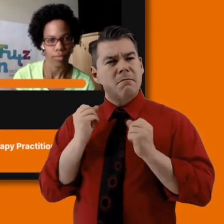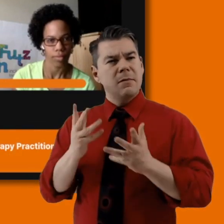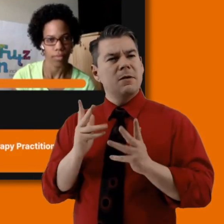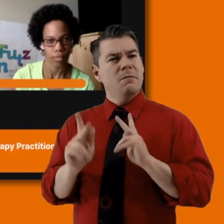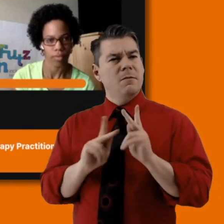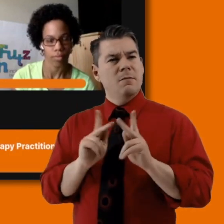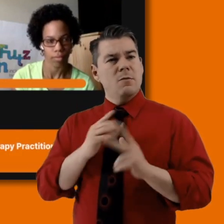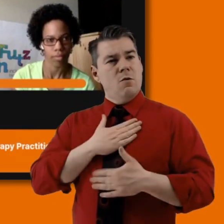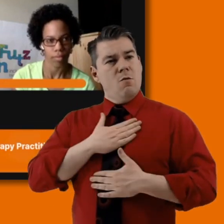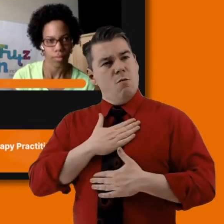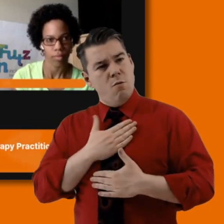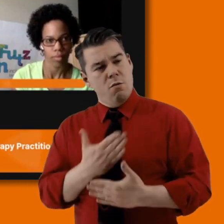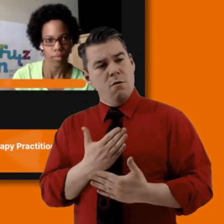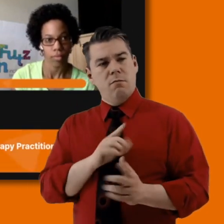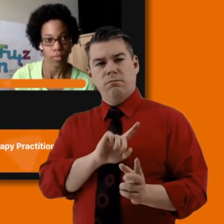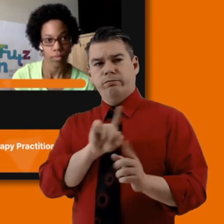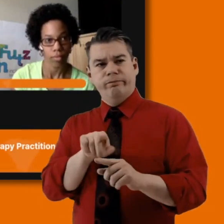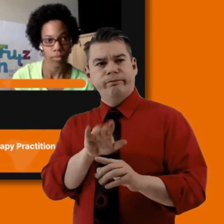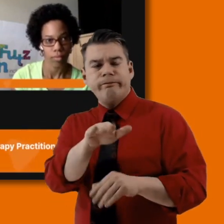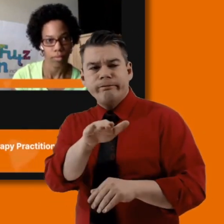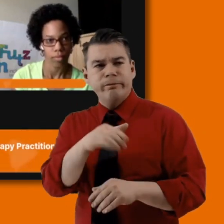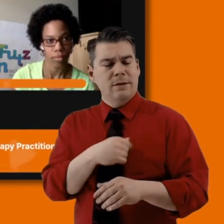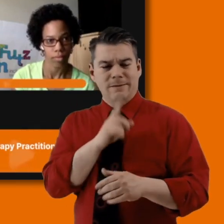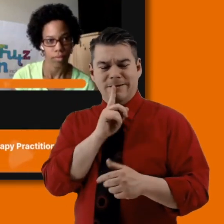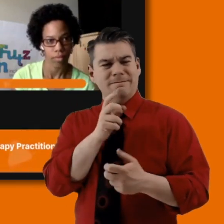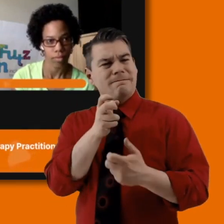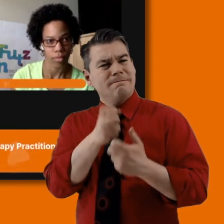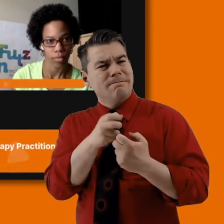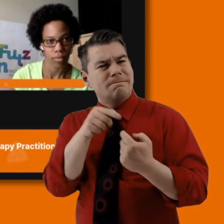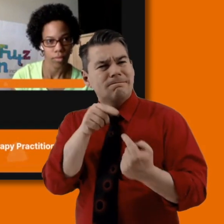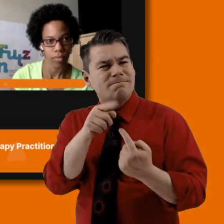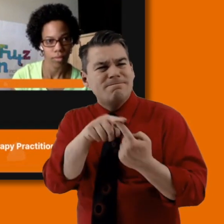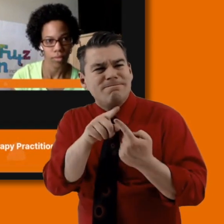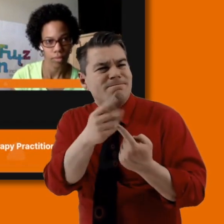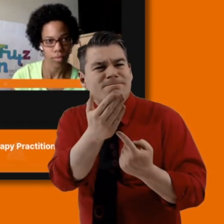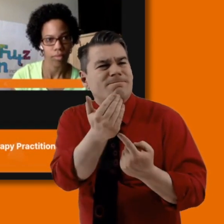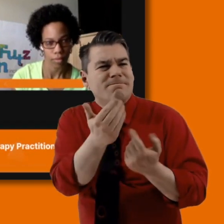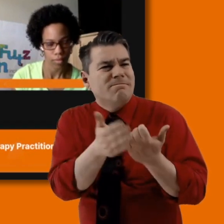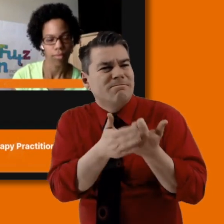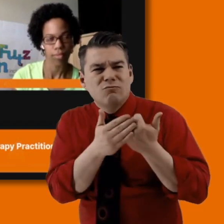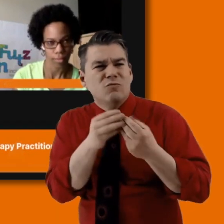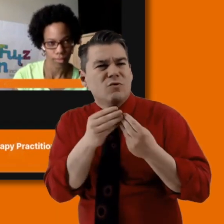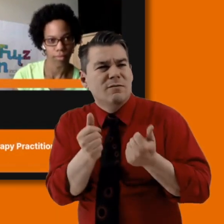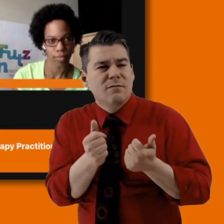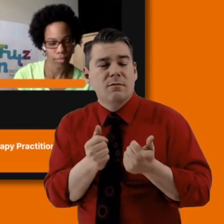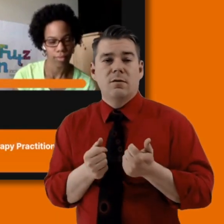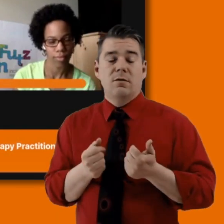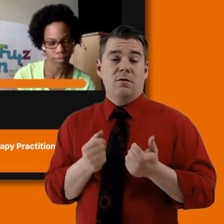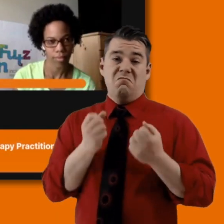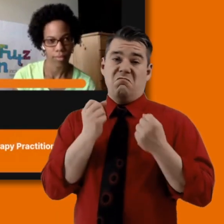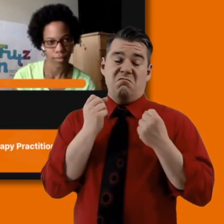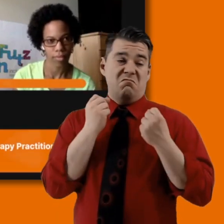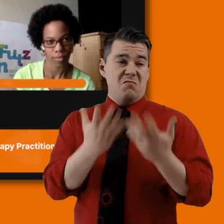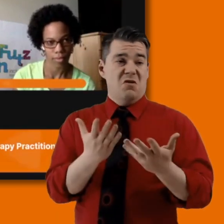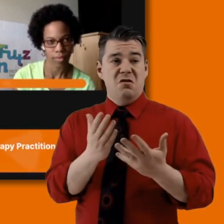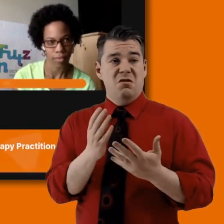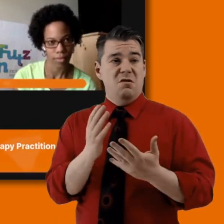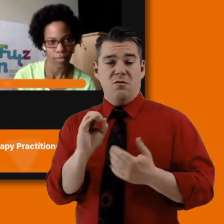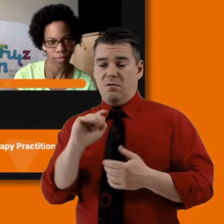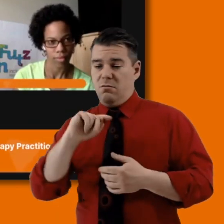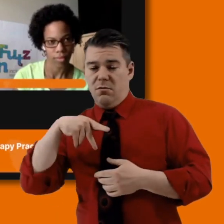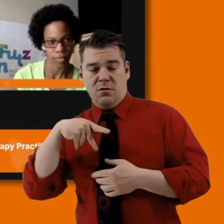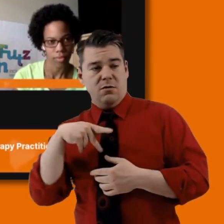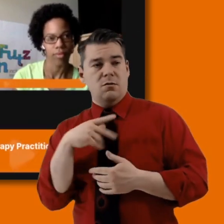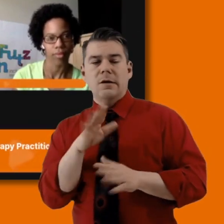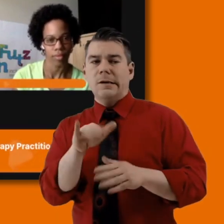willing to come forward and say, look, I'm honestly having this issue. How can I solve it? And that there were, a ton of practitioners ready to say, look,